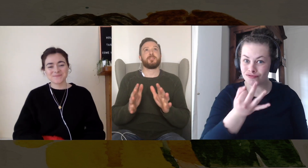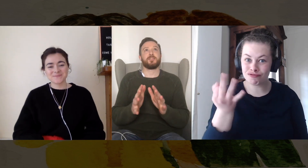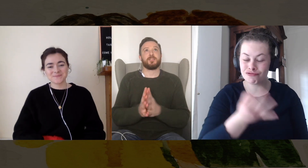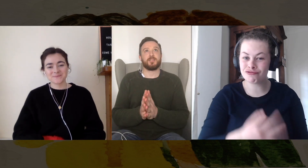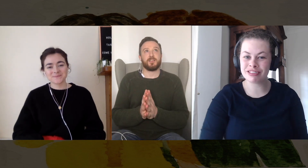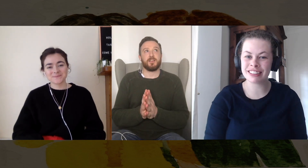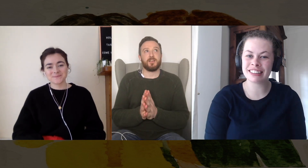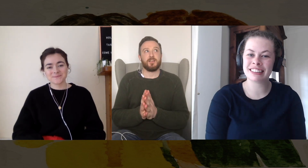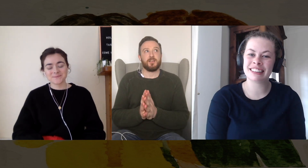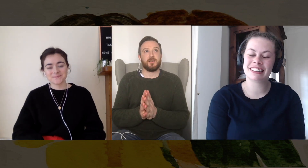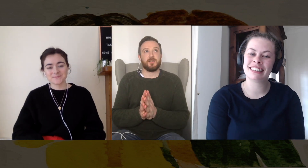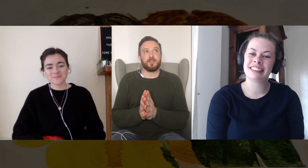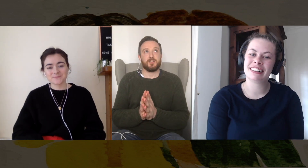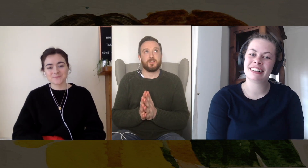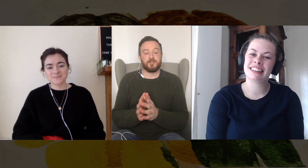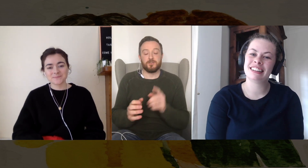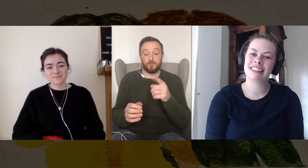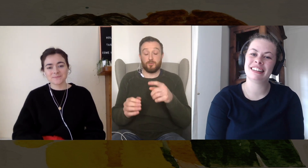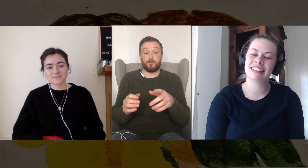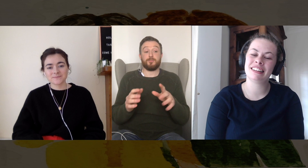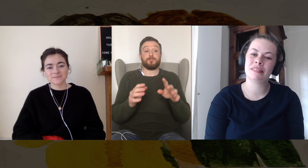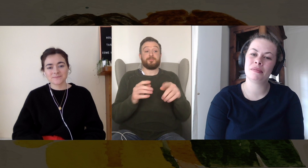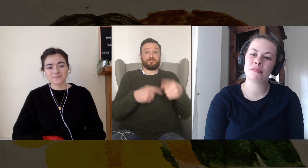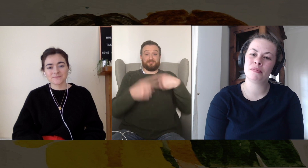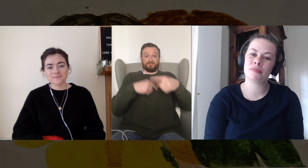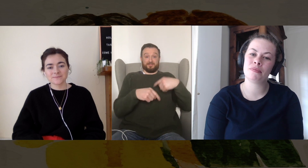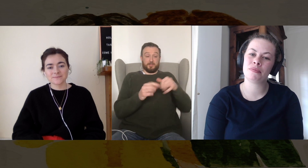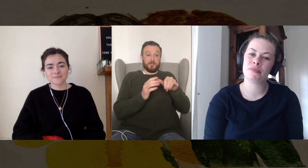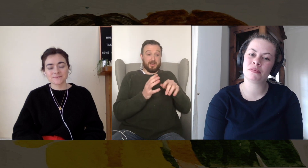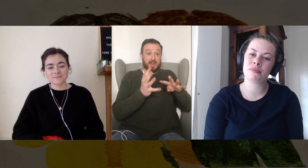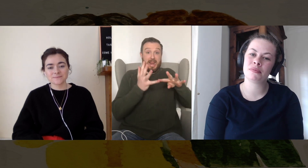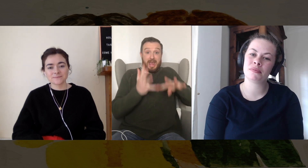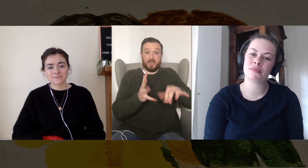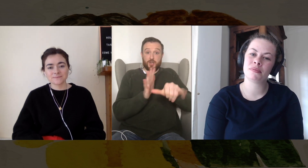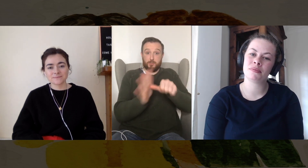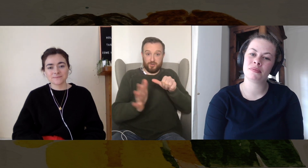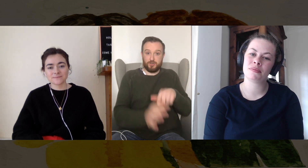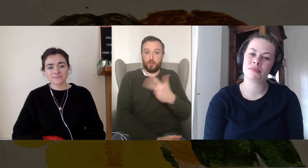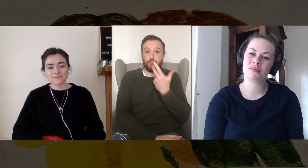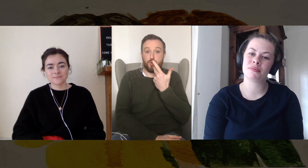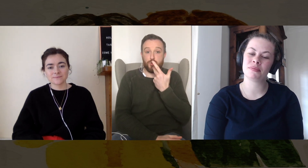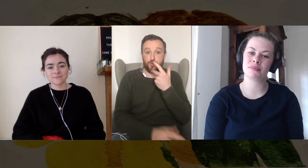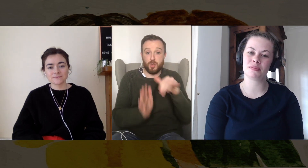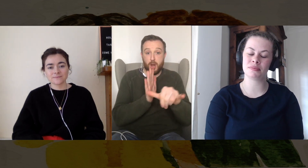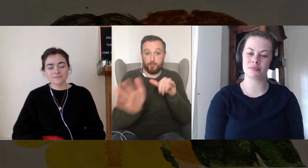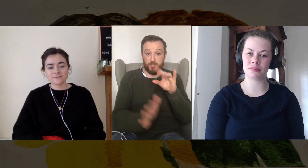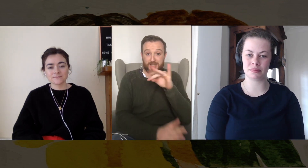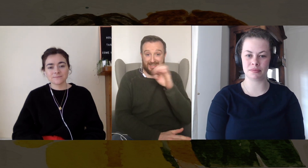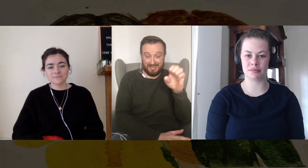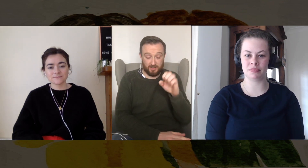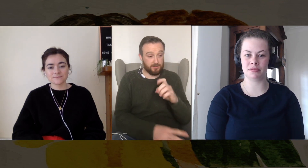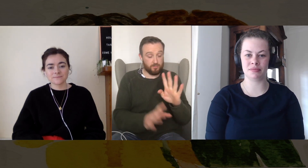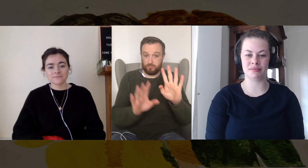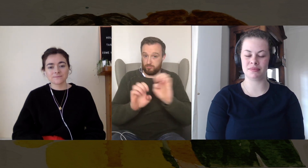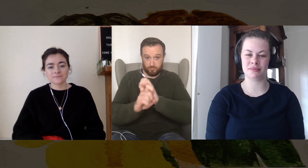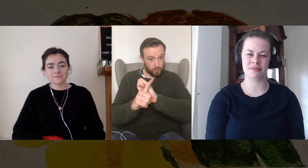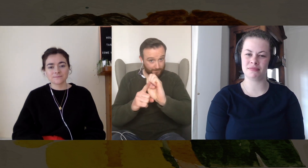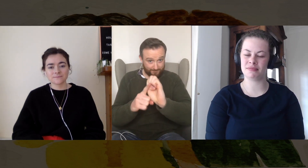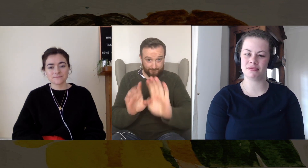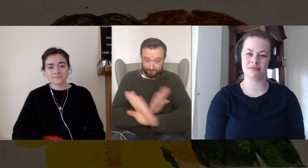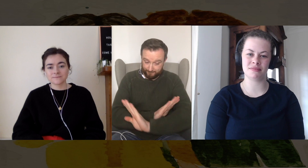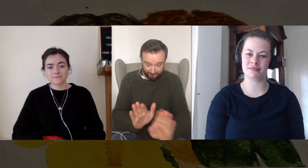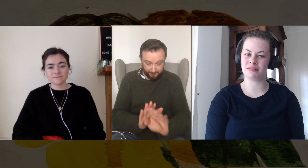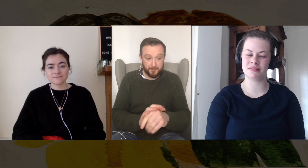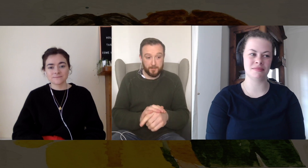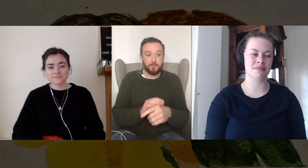That was your question about physiotherapy. Yeah, no, it's fine. Yeah, so from then, when the last operation